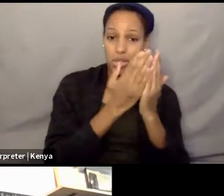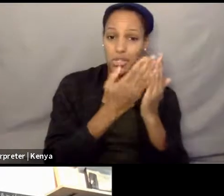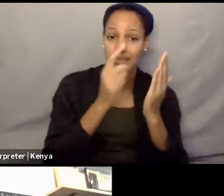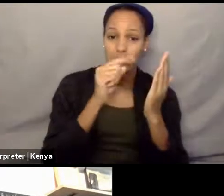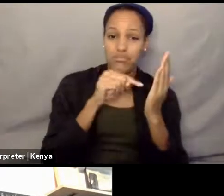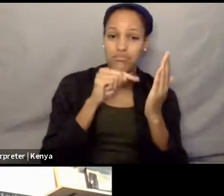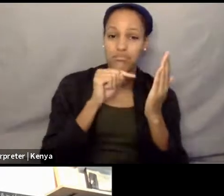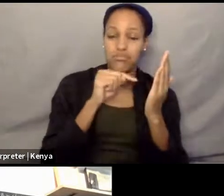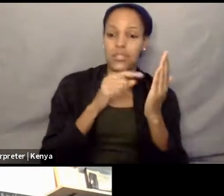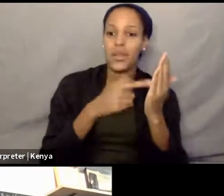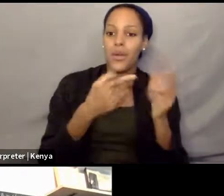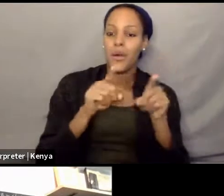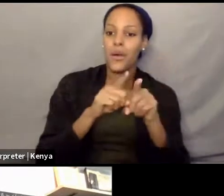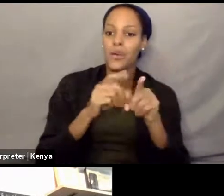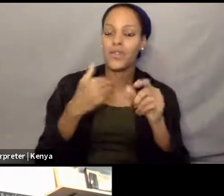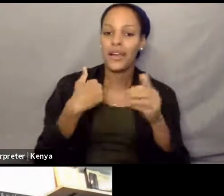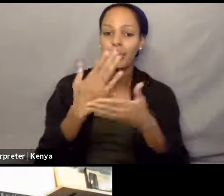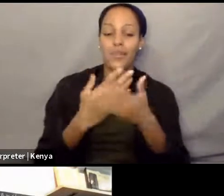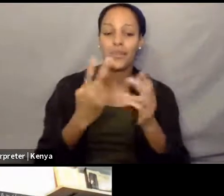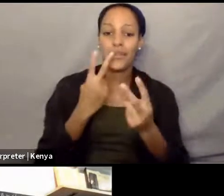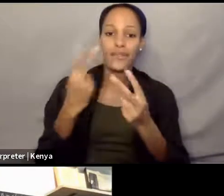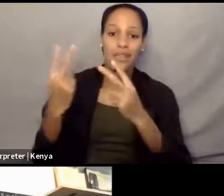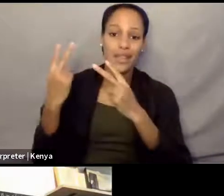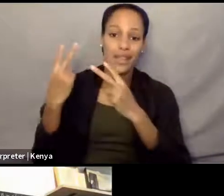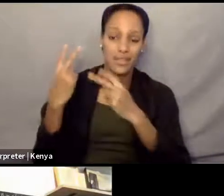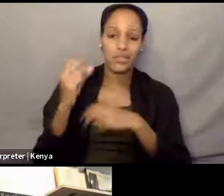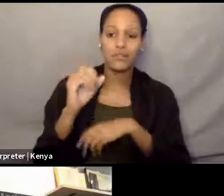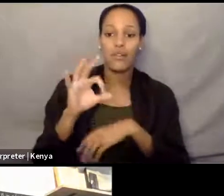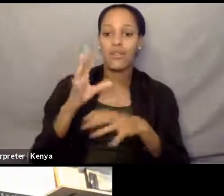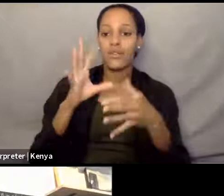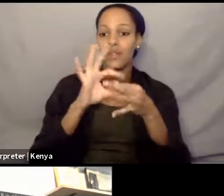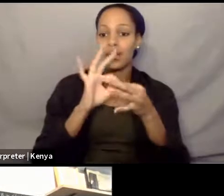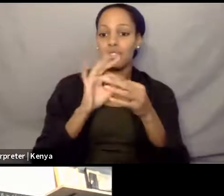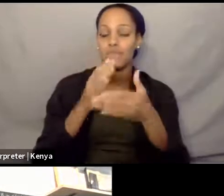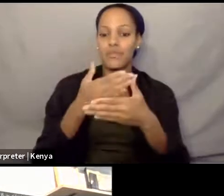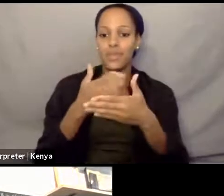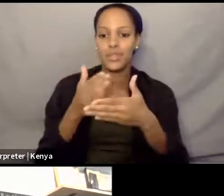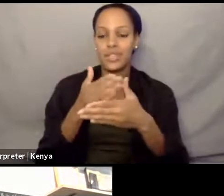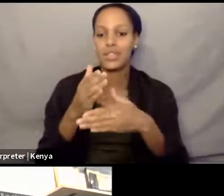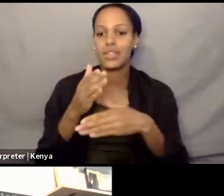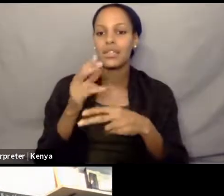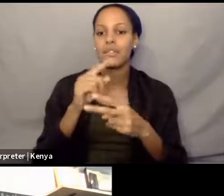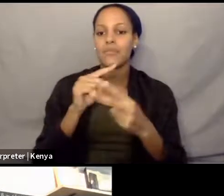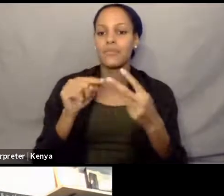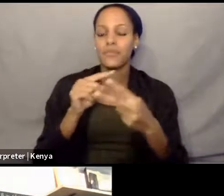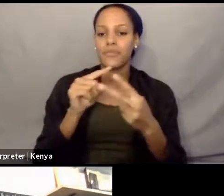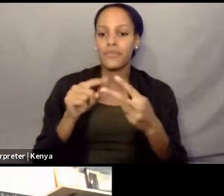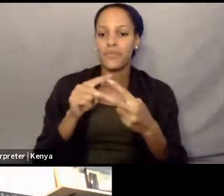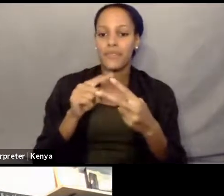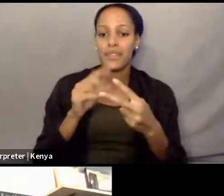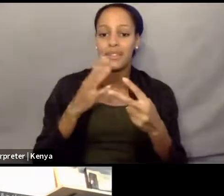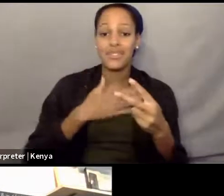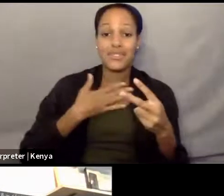also reflections on the relationship between delight